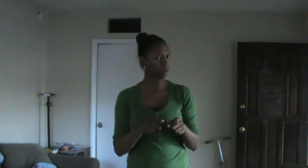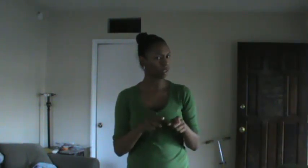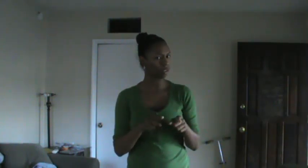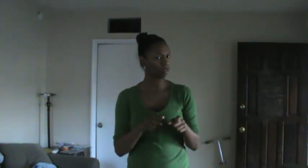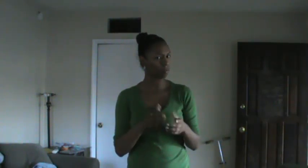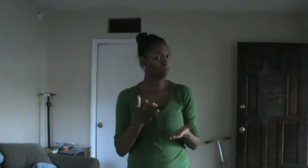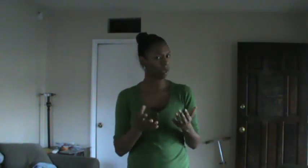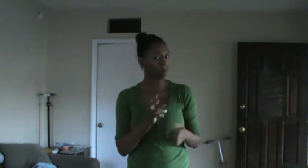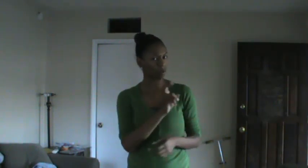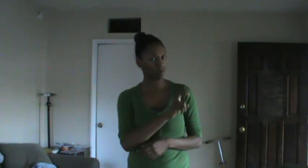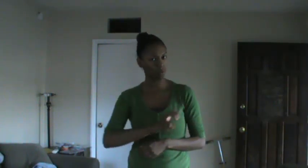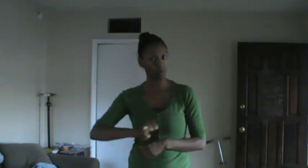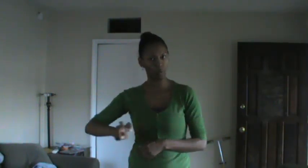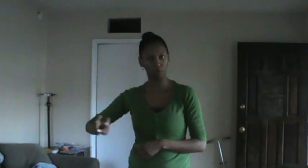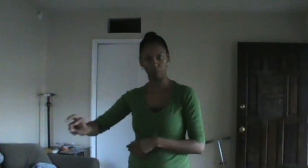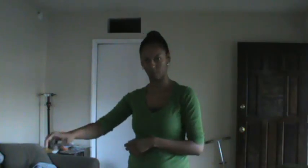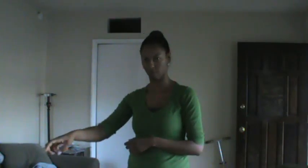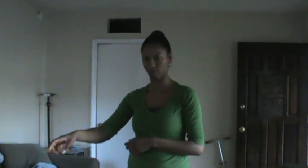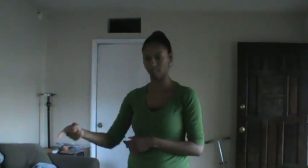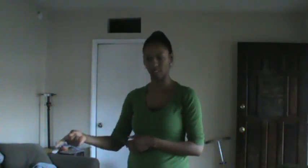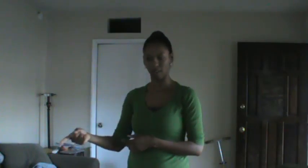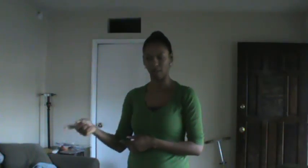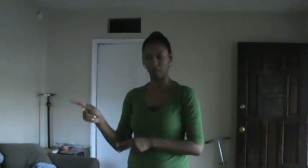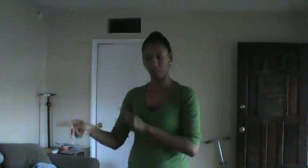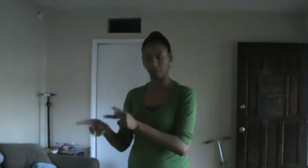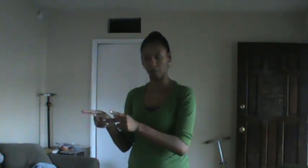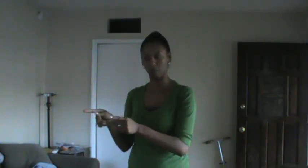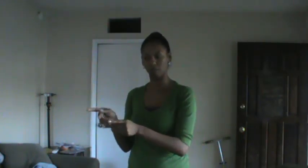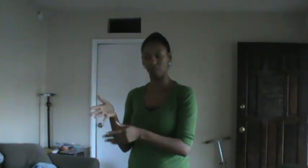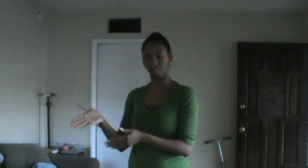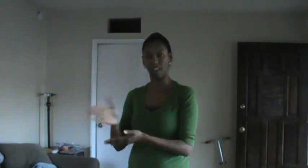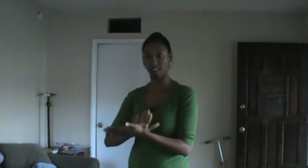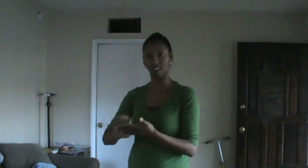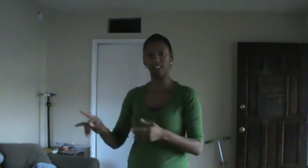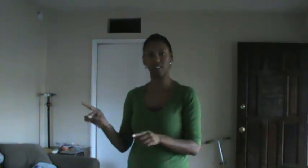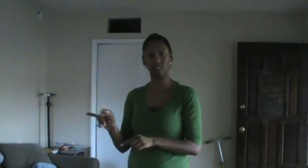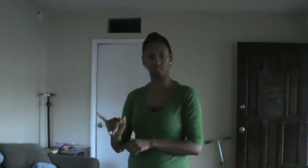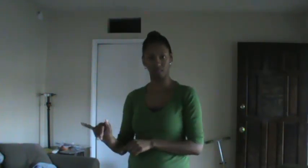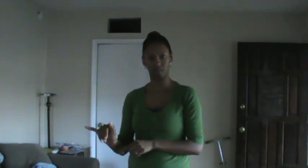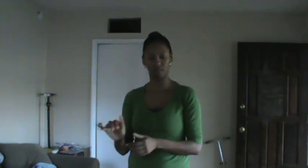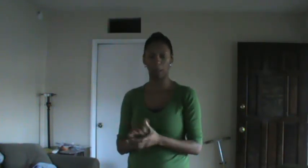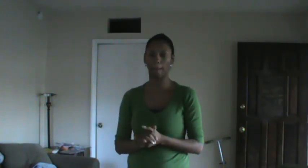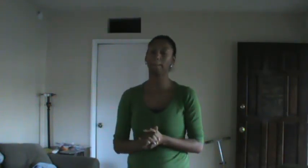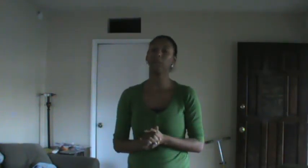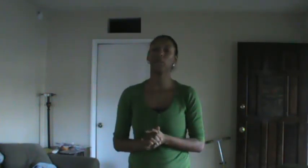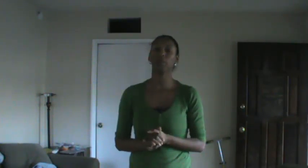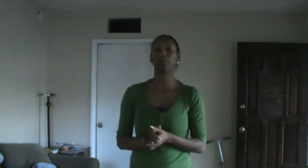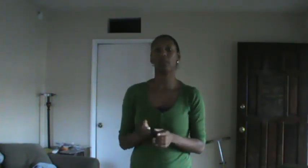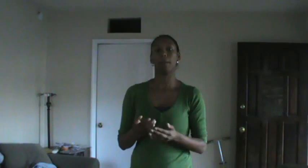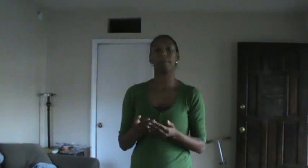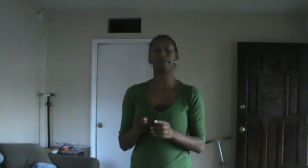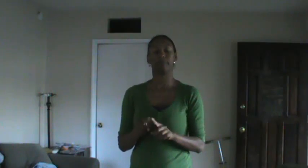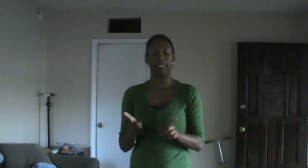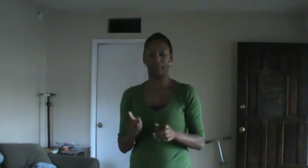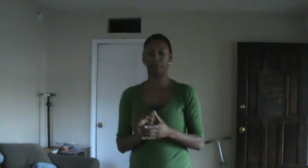of Anchorage, Alaska, to the west of Anchorage, and the pilot made an announcement that we would be turning around because